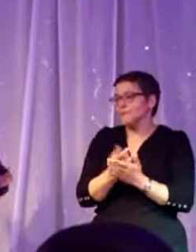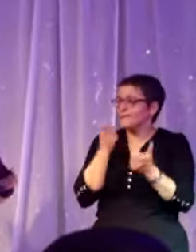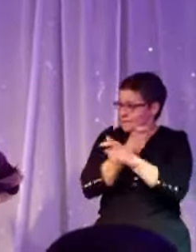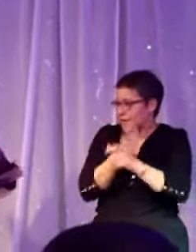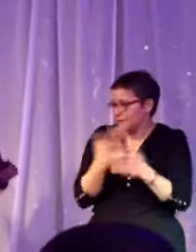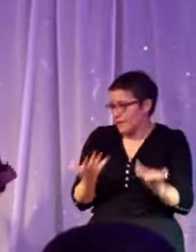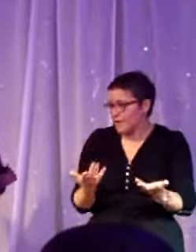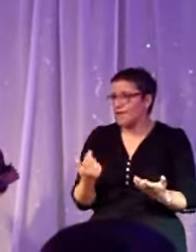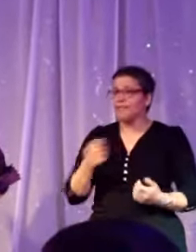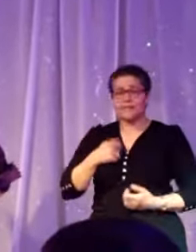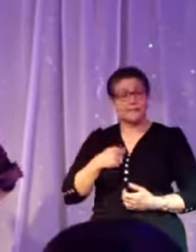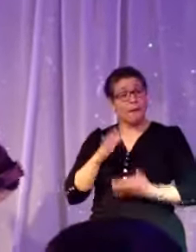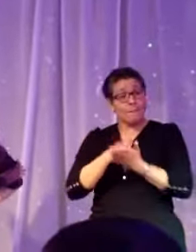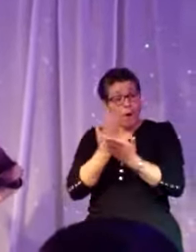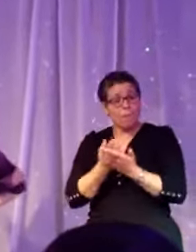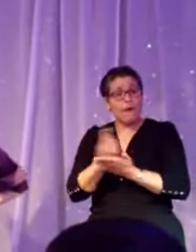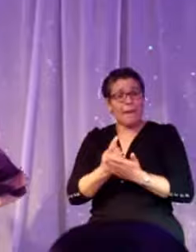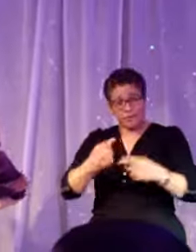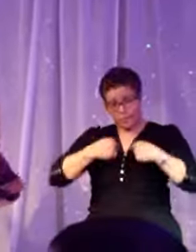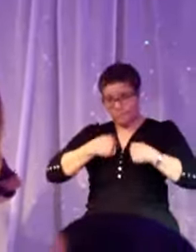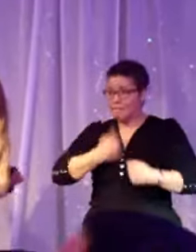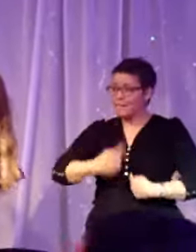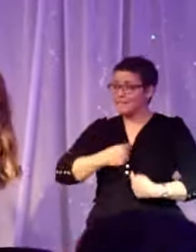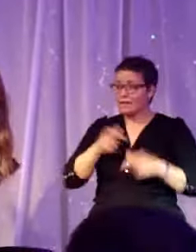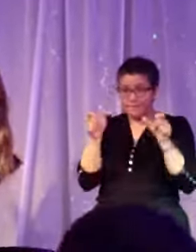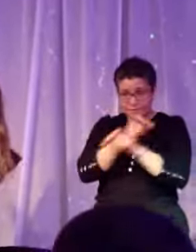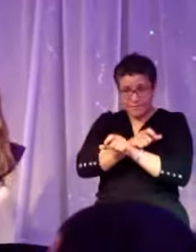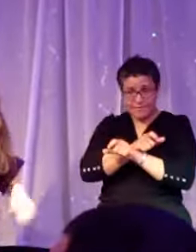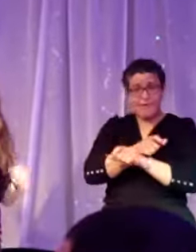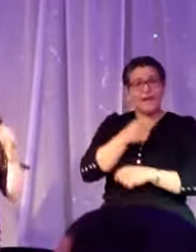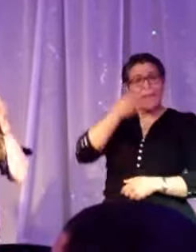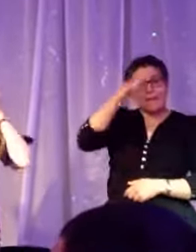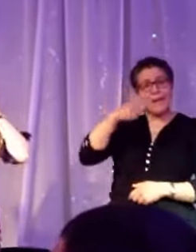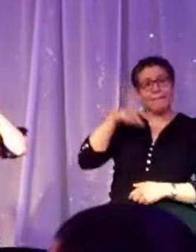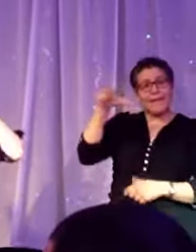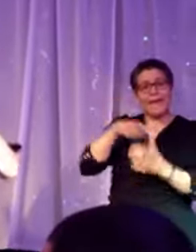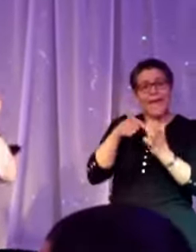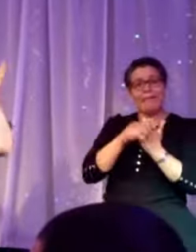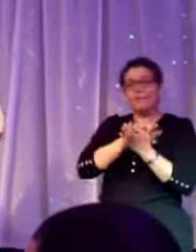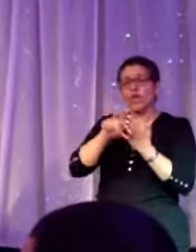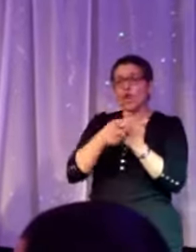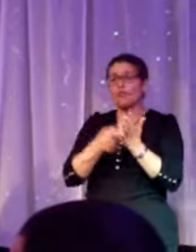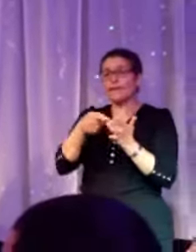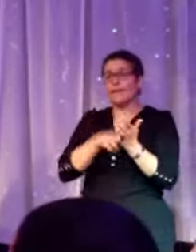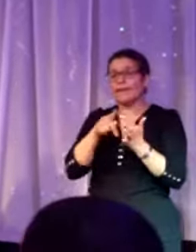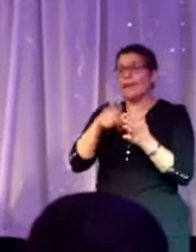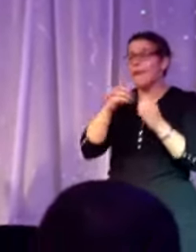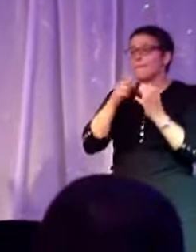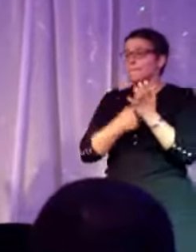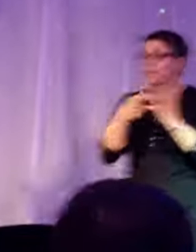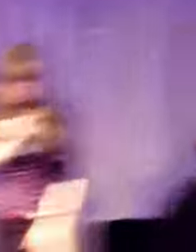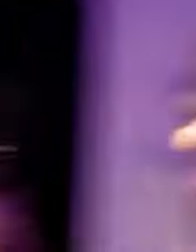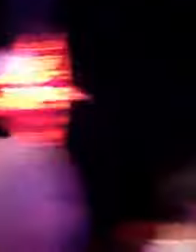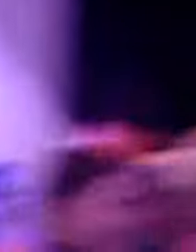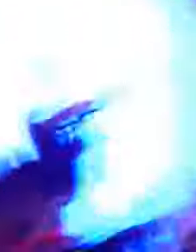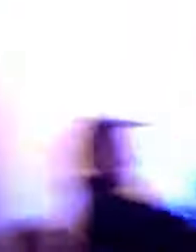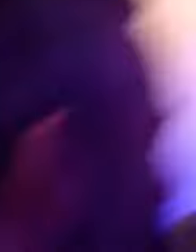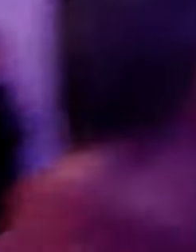So this is my poem about being dyslexic. And I've been Catherine Brogan, and thank you very much for having me, and Merry Christmas!